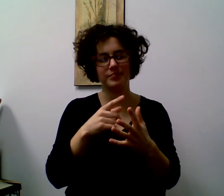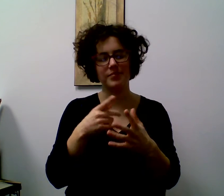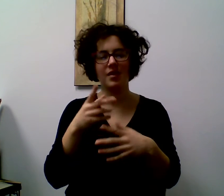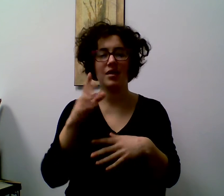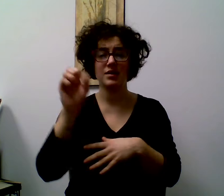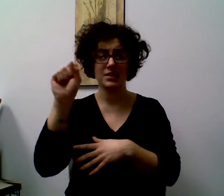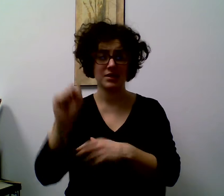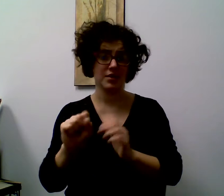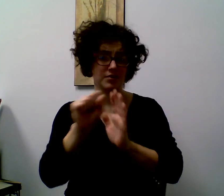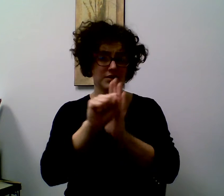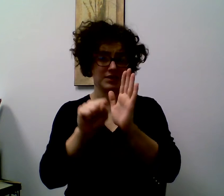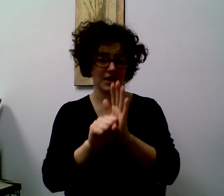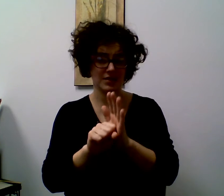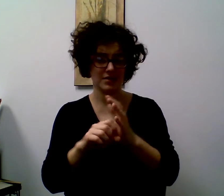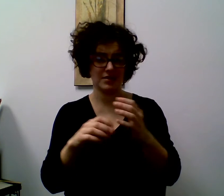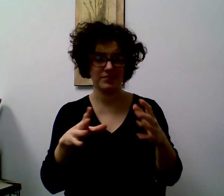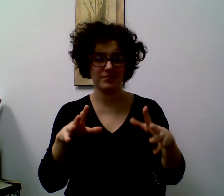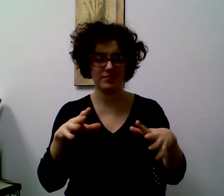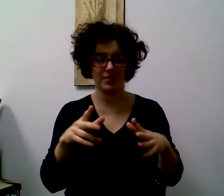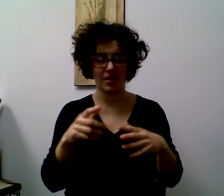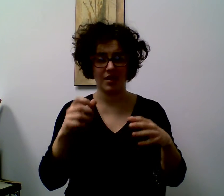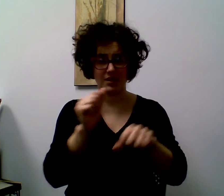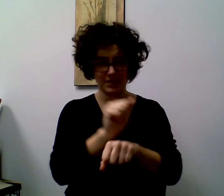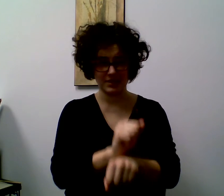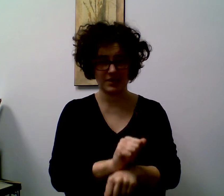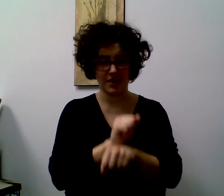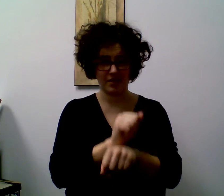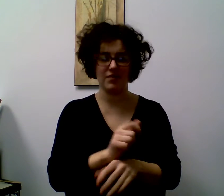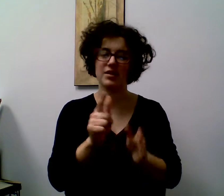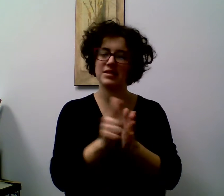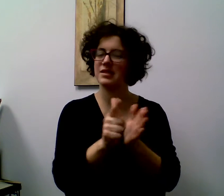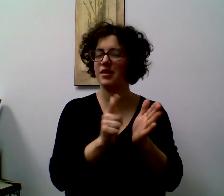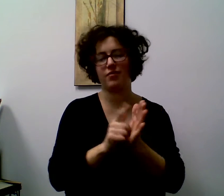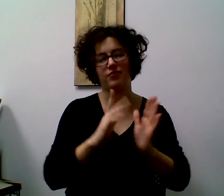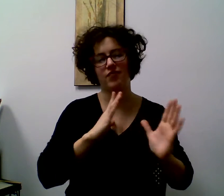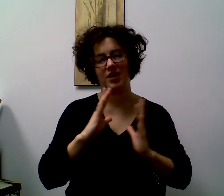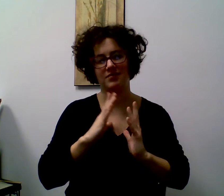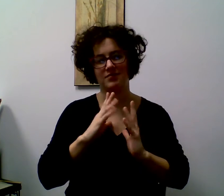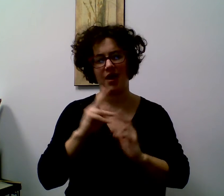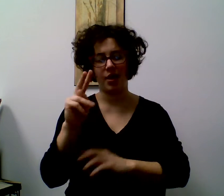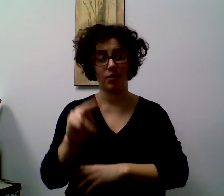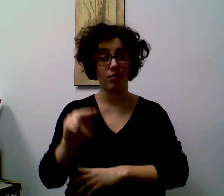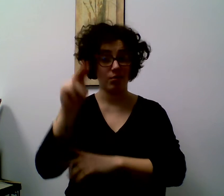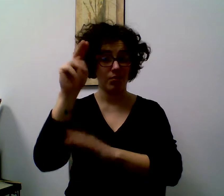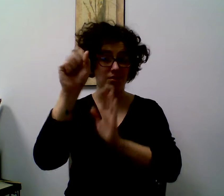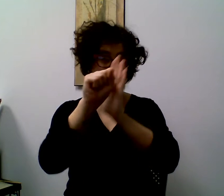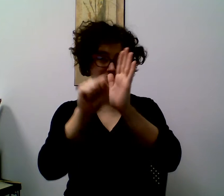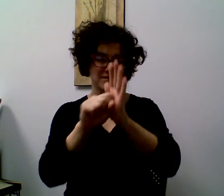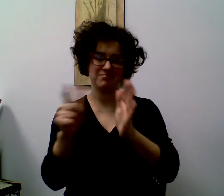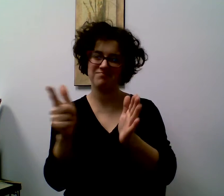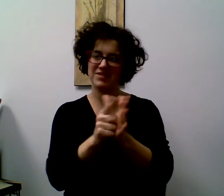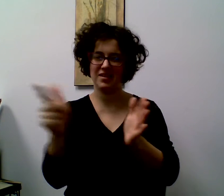administered Louisiana Territory. But compromises tend to last only as long as they're convenient, and by the early 1850s,